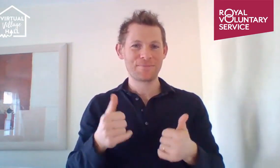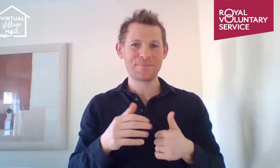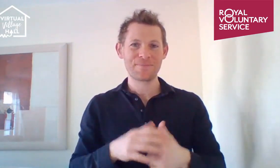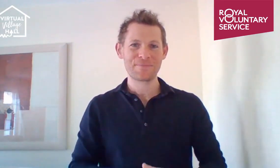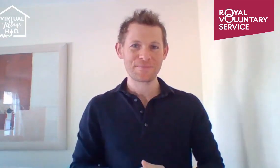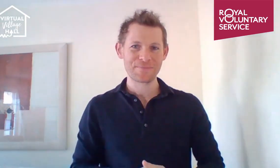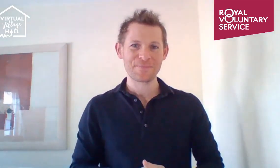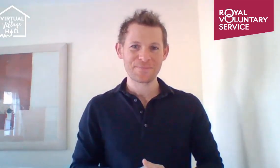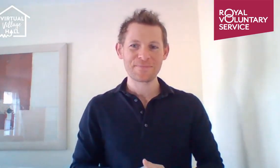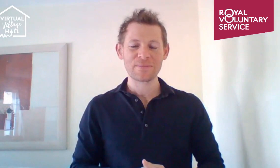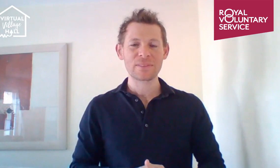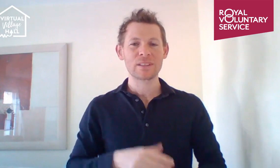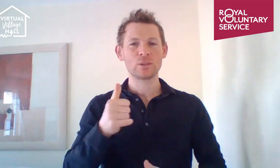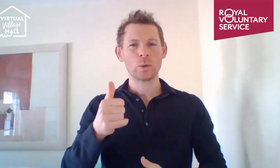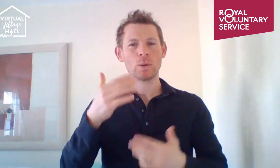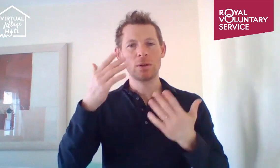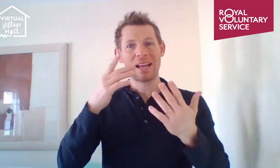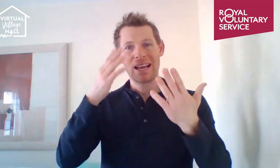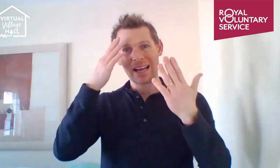learned sign language with me today.